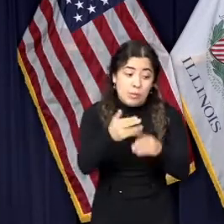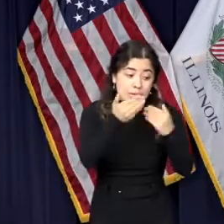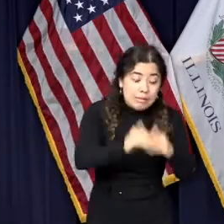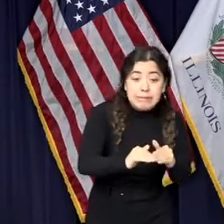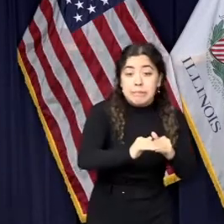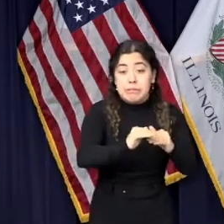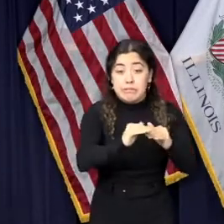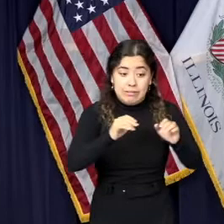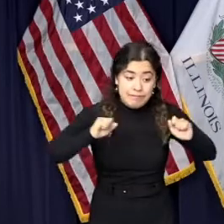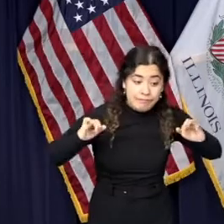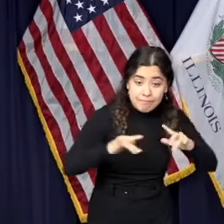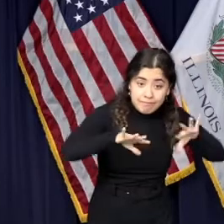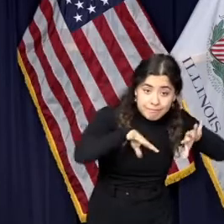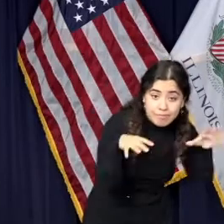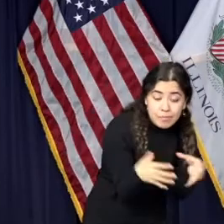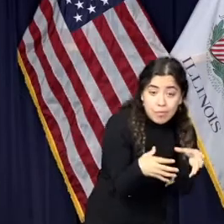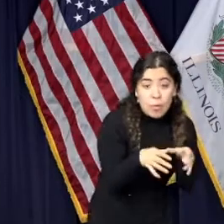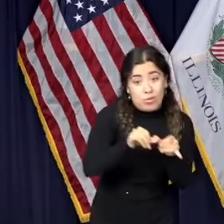stay-at-home order.